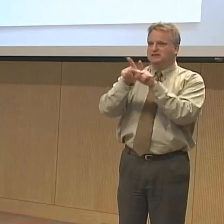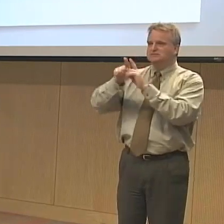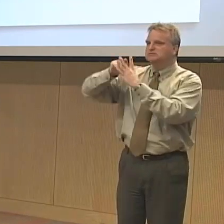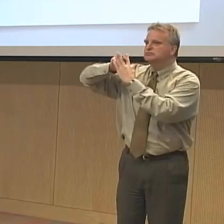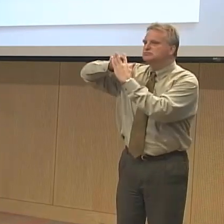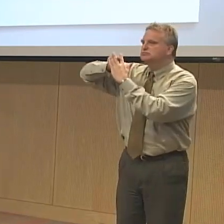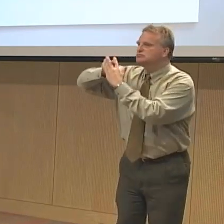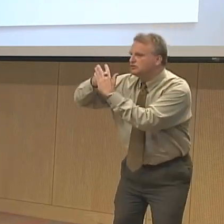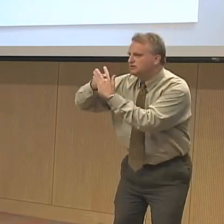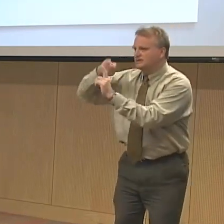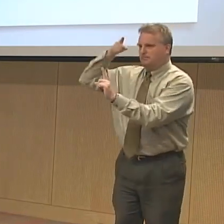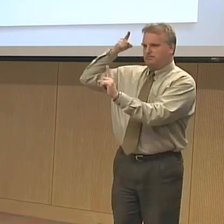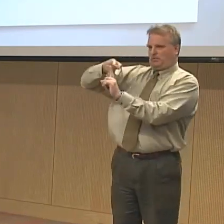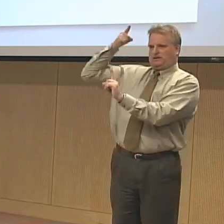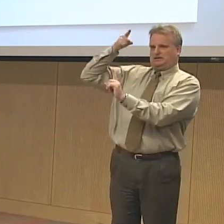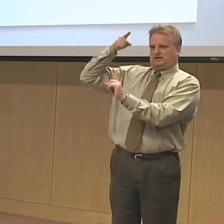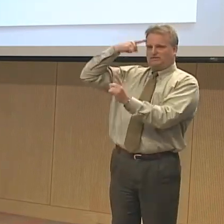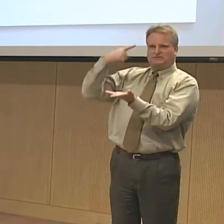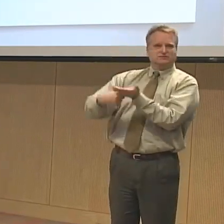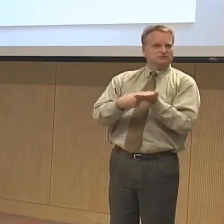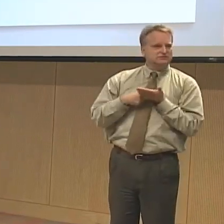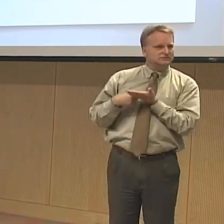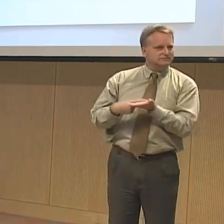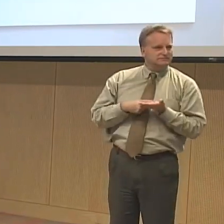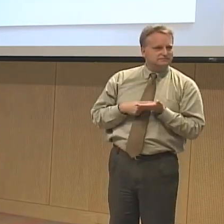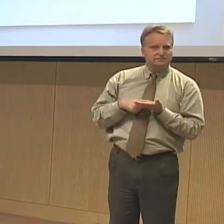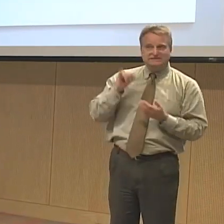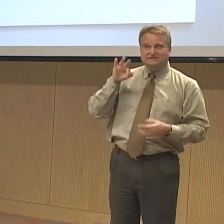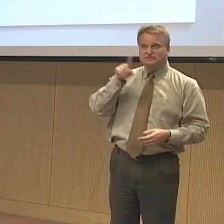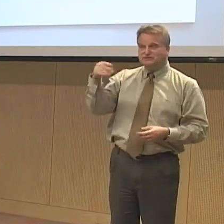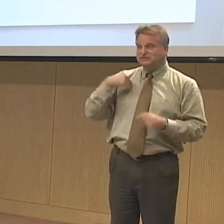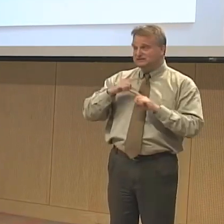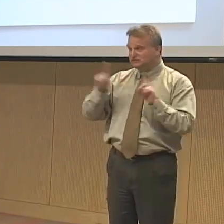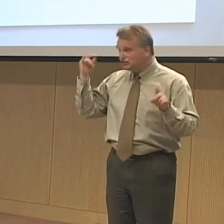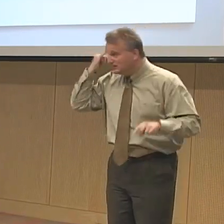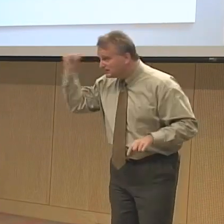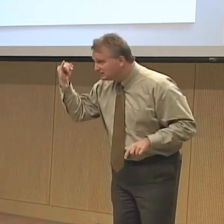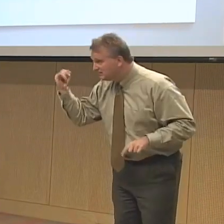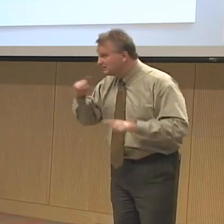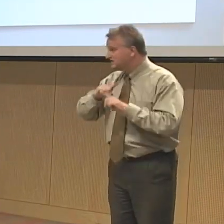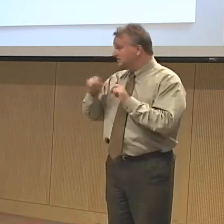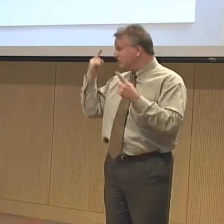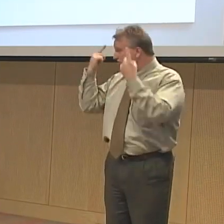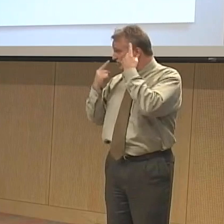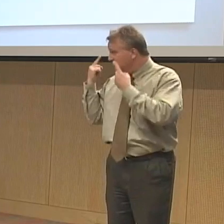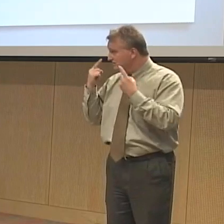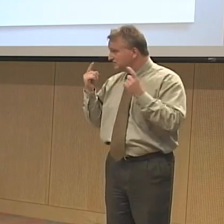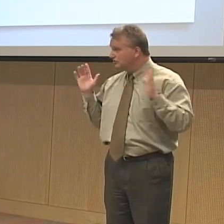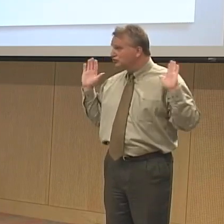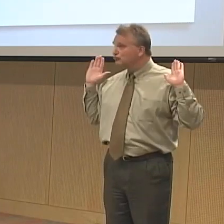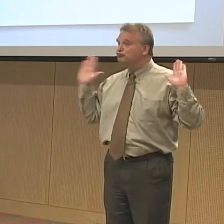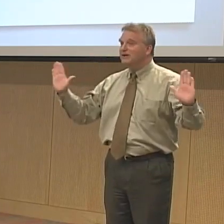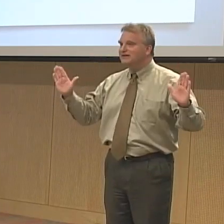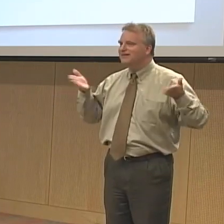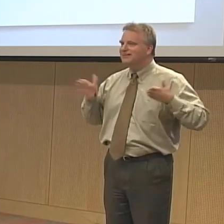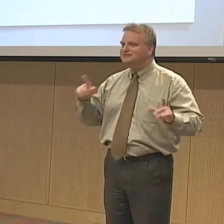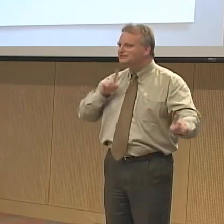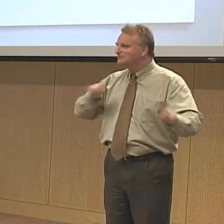book as a kickoff point, as a starting point for your discussion. If you have different ideas, different thoughts, that's